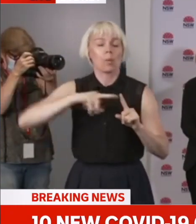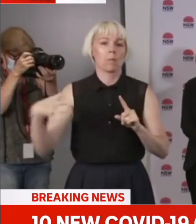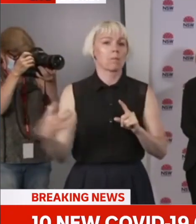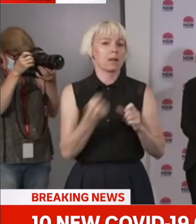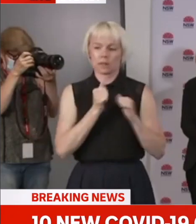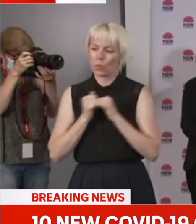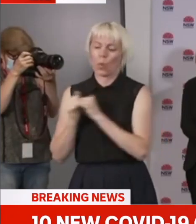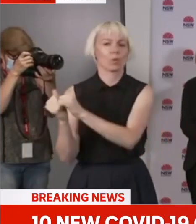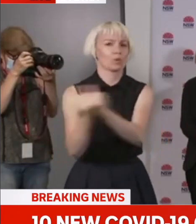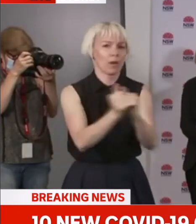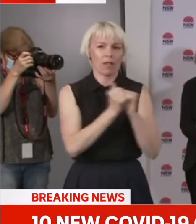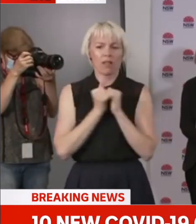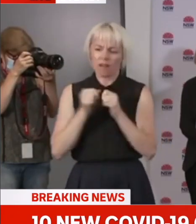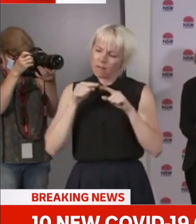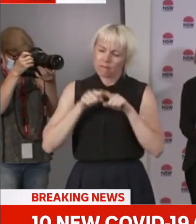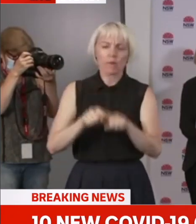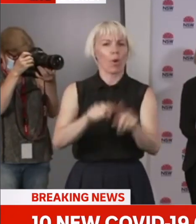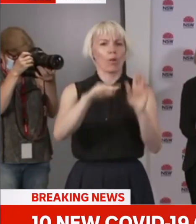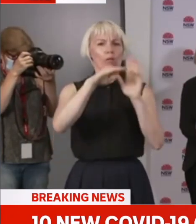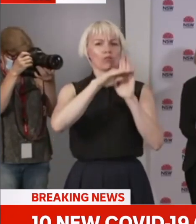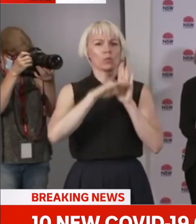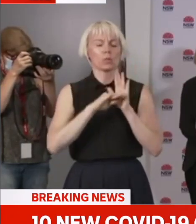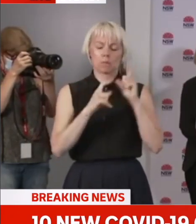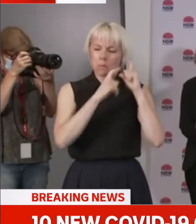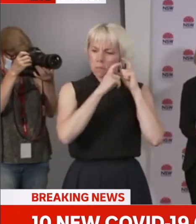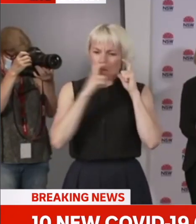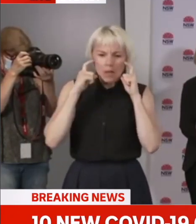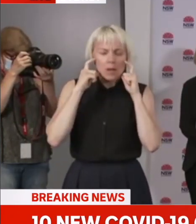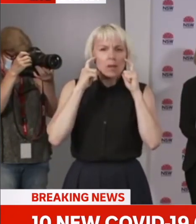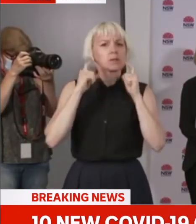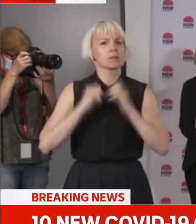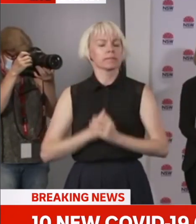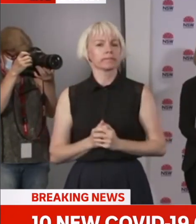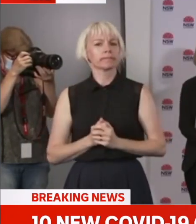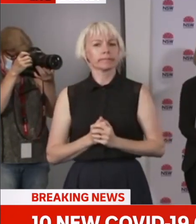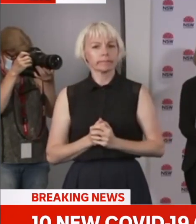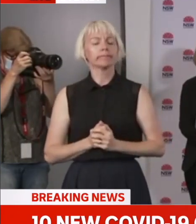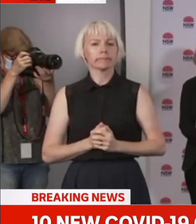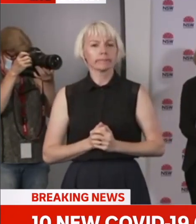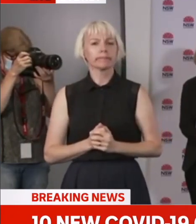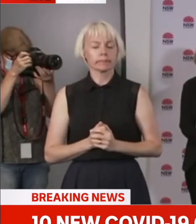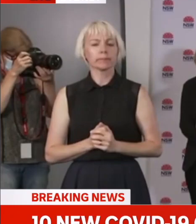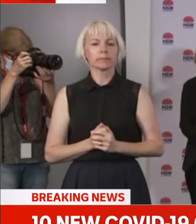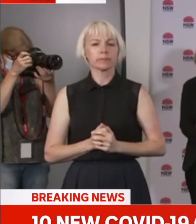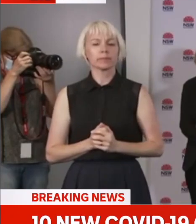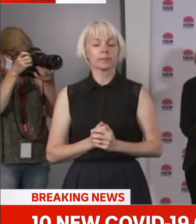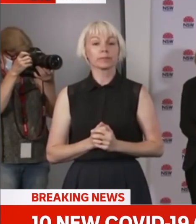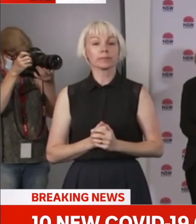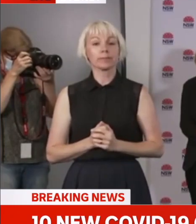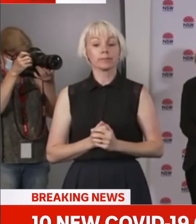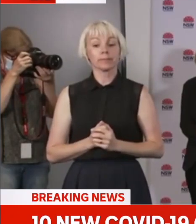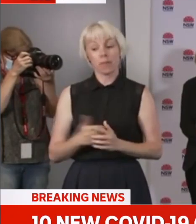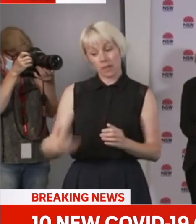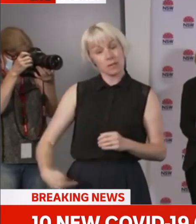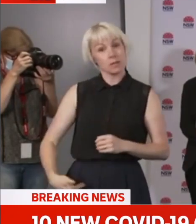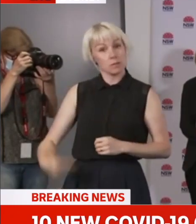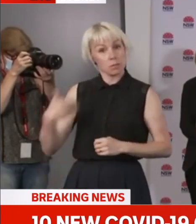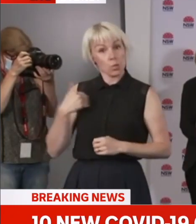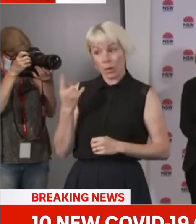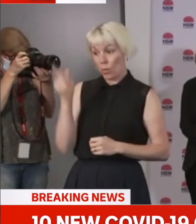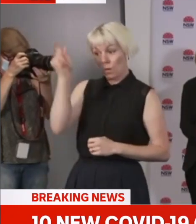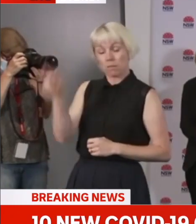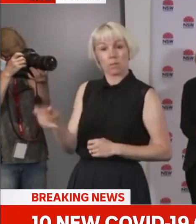potential to get on top of it. However, it requires hard work from all of us. I was asked earlier this morning about